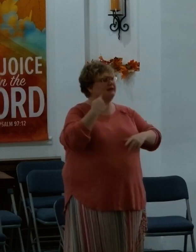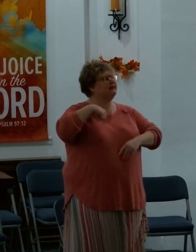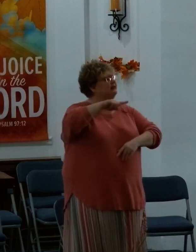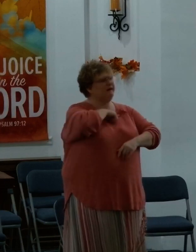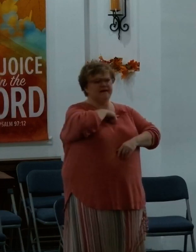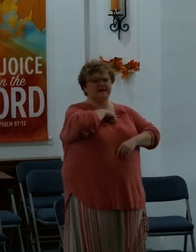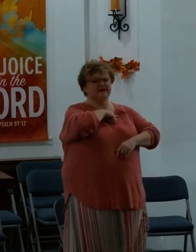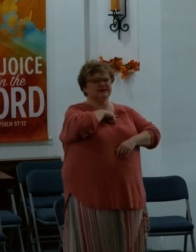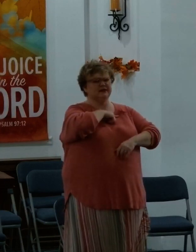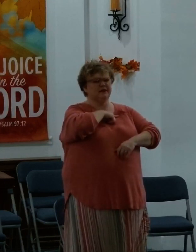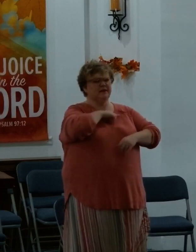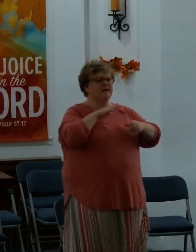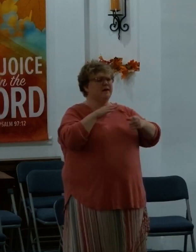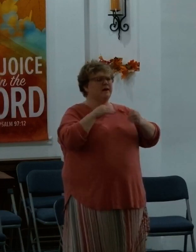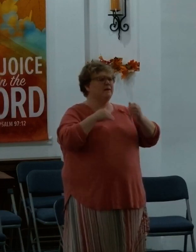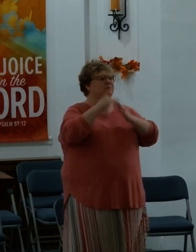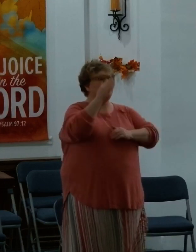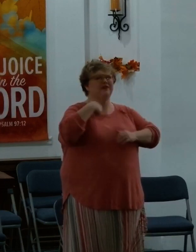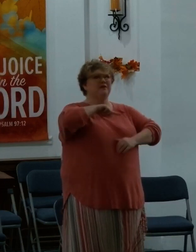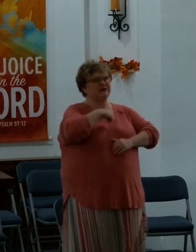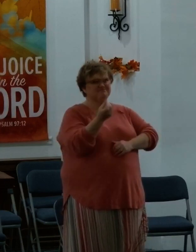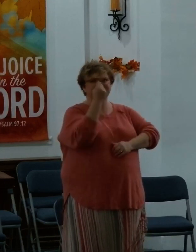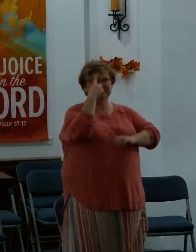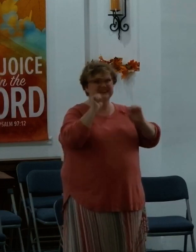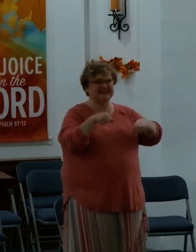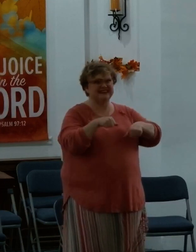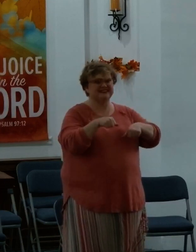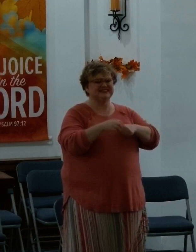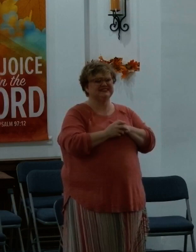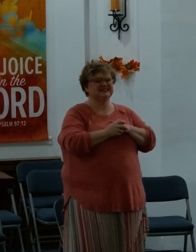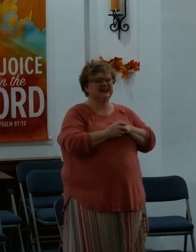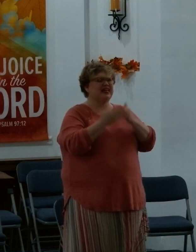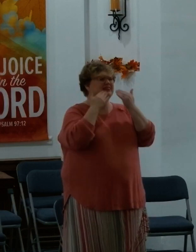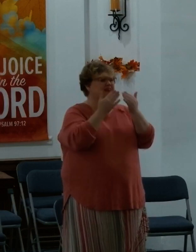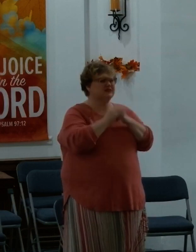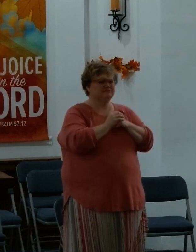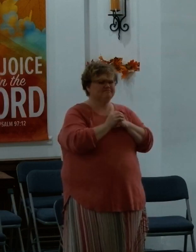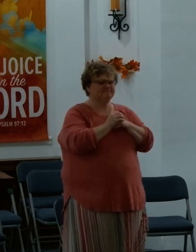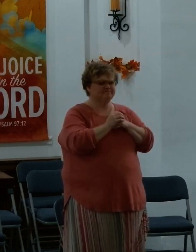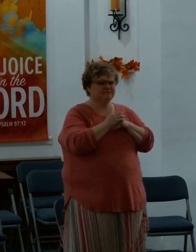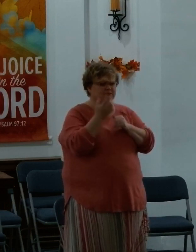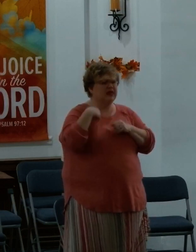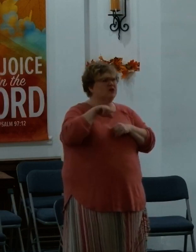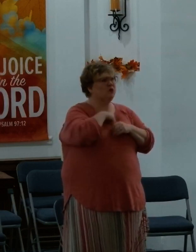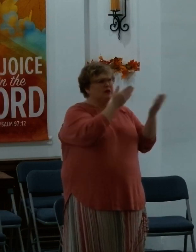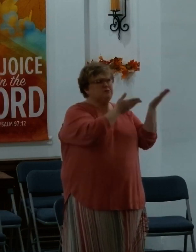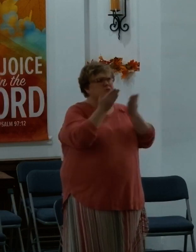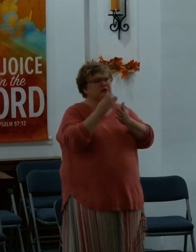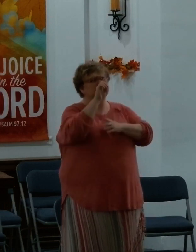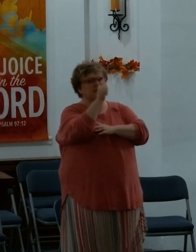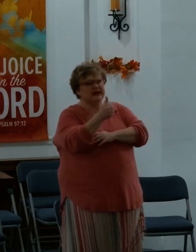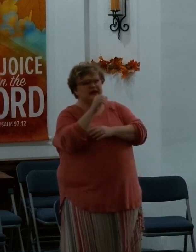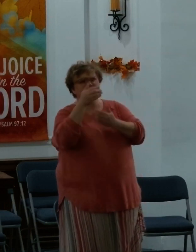beyond our wildest comprehension. Thank you. And dear God, as we bring our tithes and offerings today, we pray that you